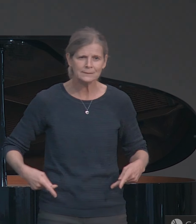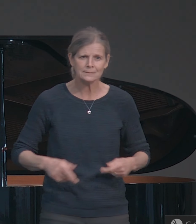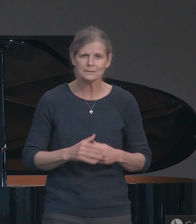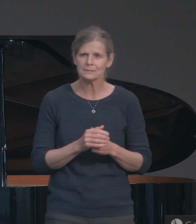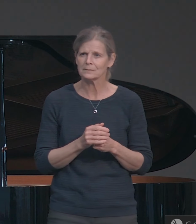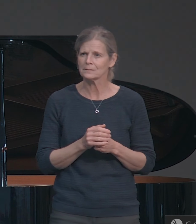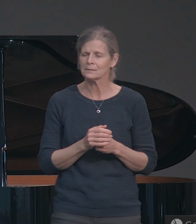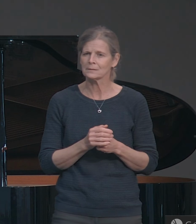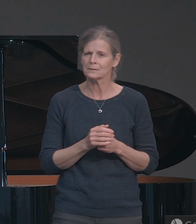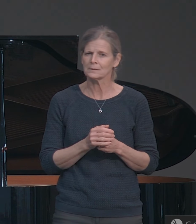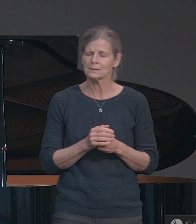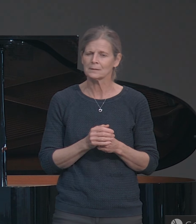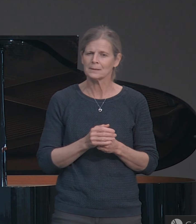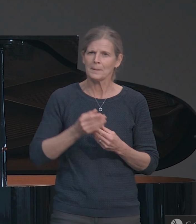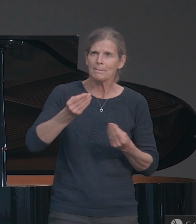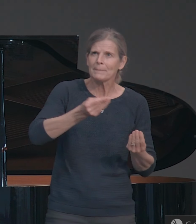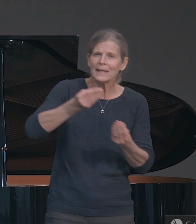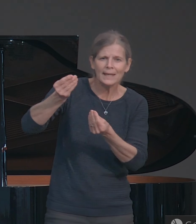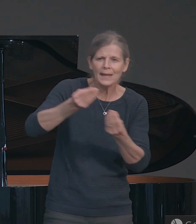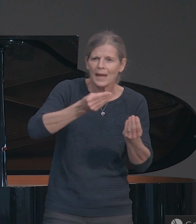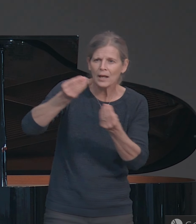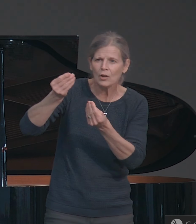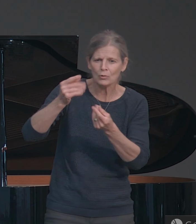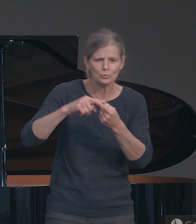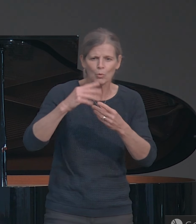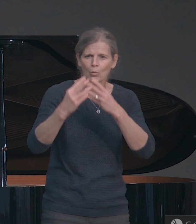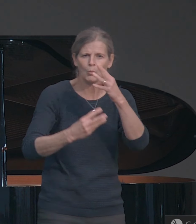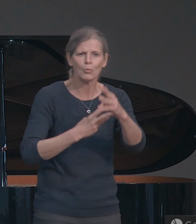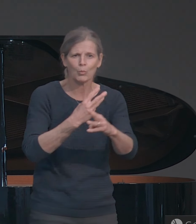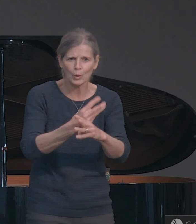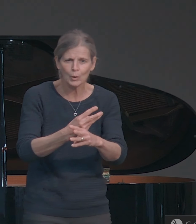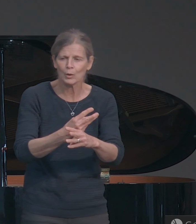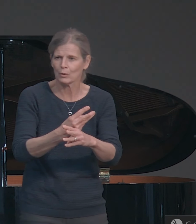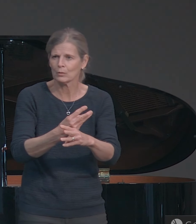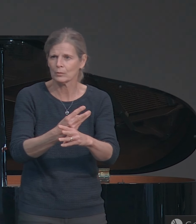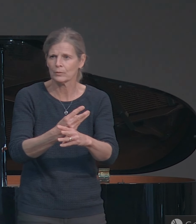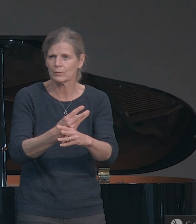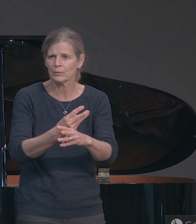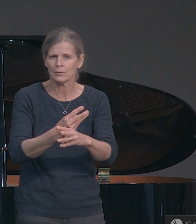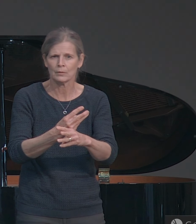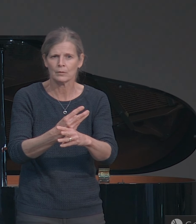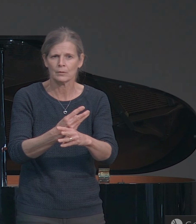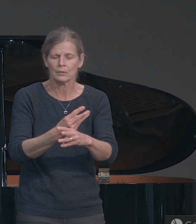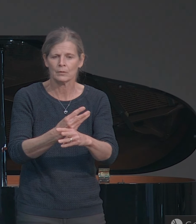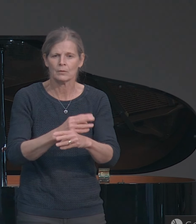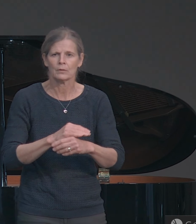to be mediators to the world.